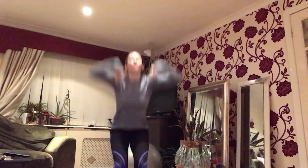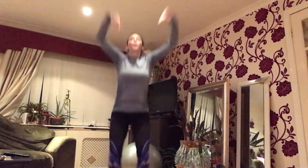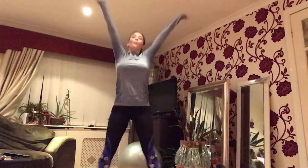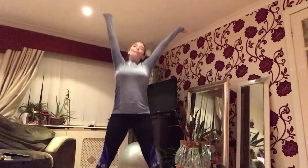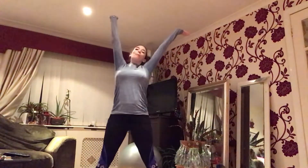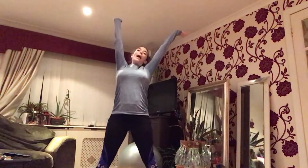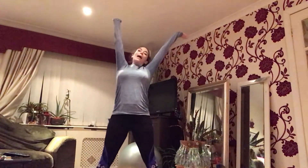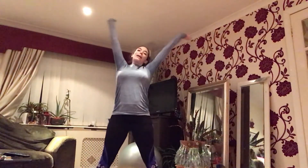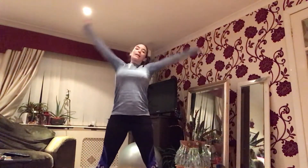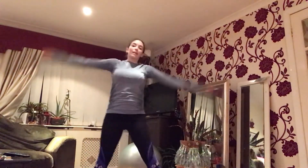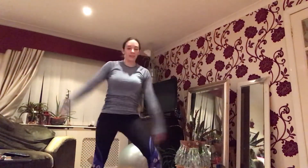Bang.